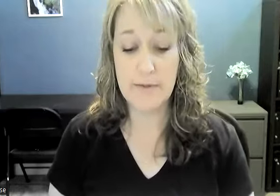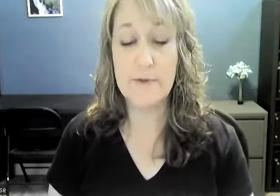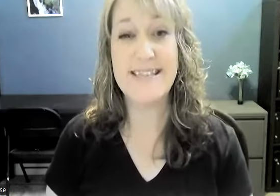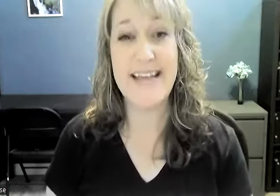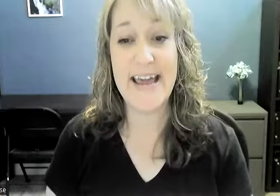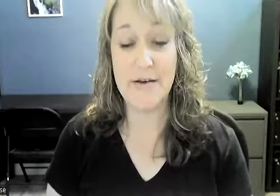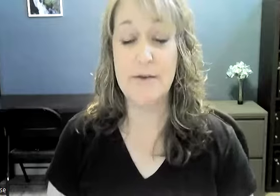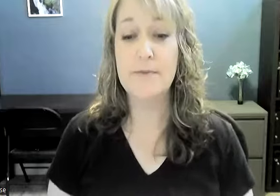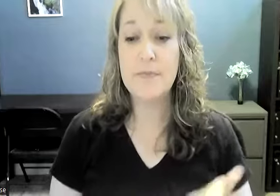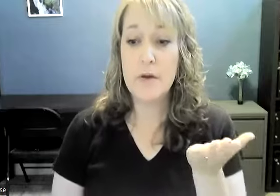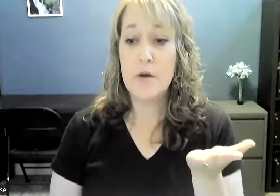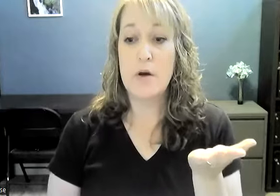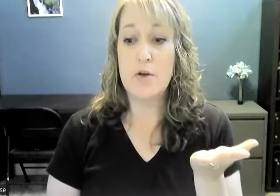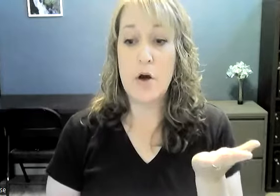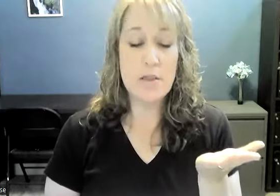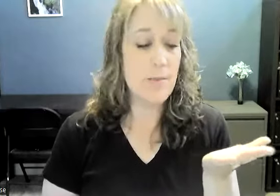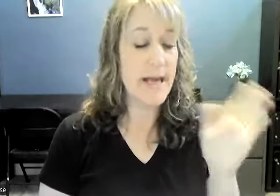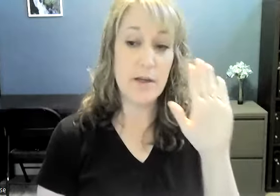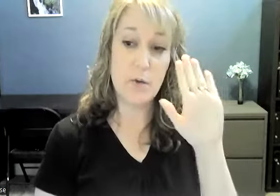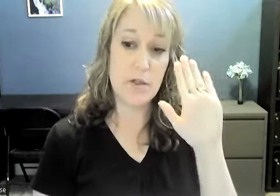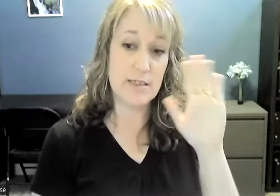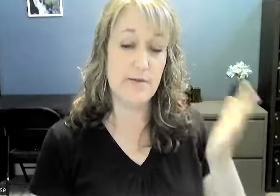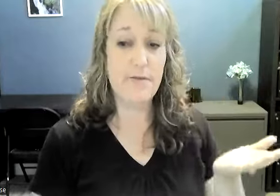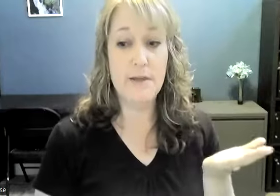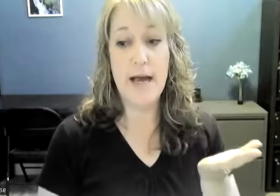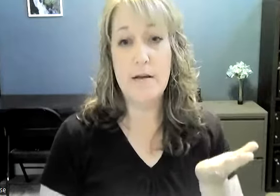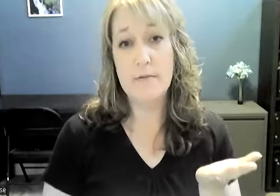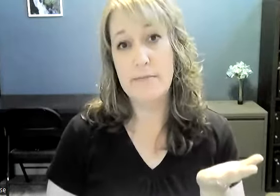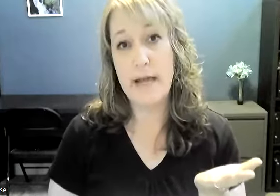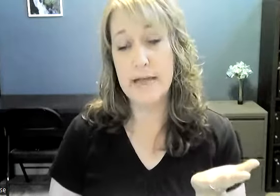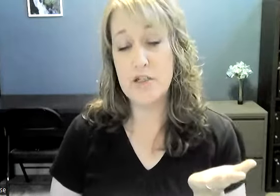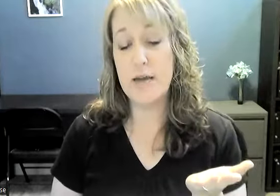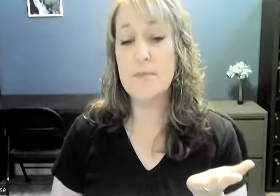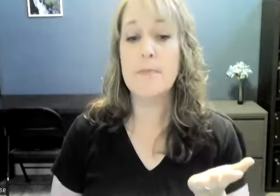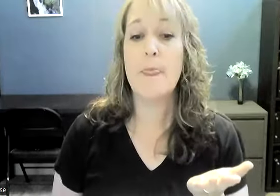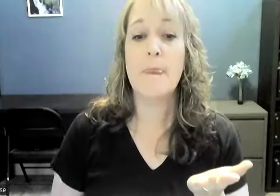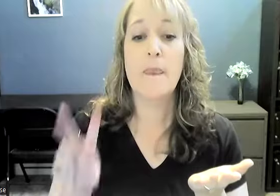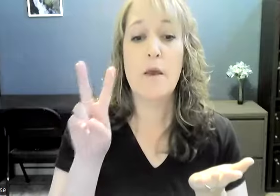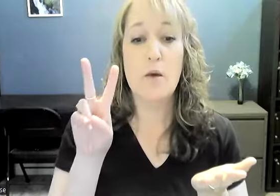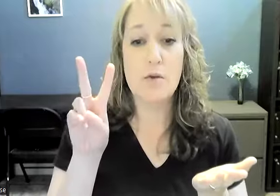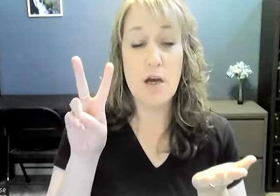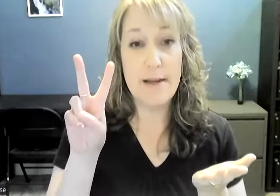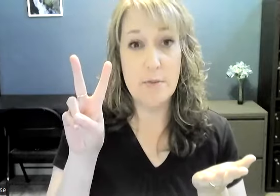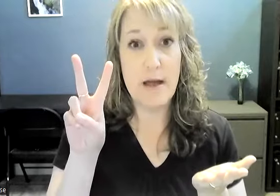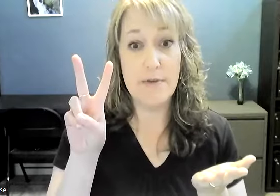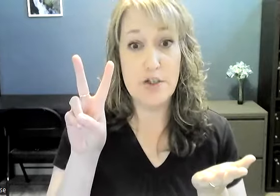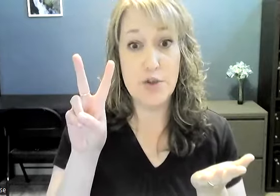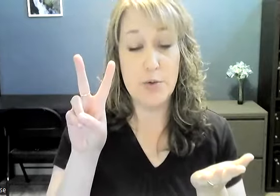for stand. On your non-dominant hand, you want just a flat hand shape. Your dominant hand will have a 2, and